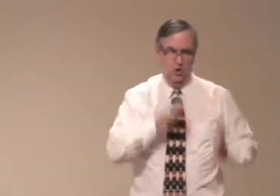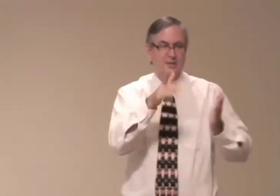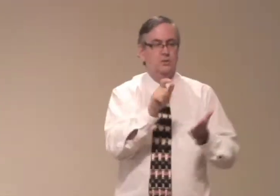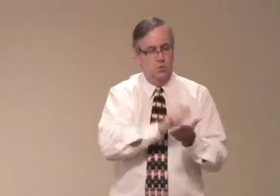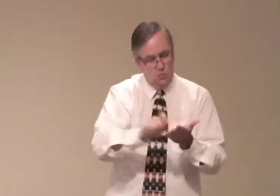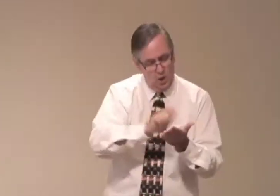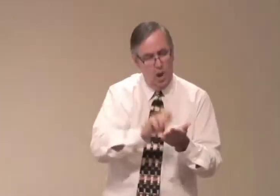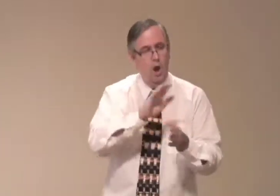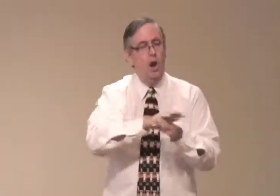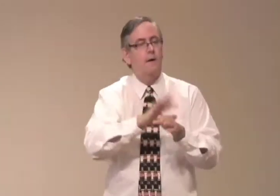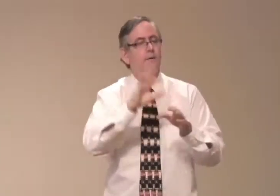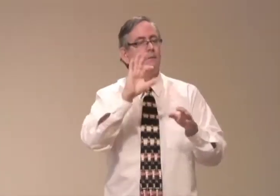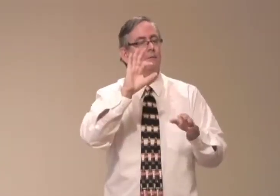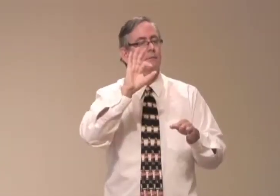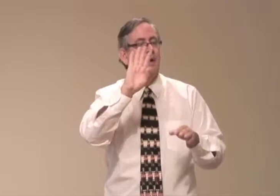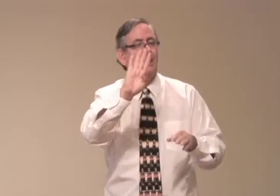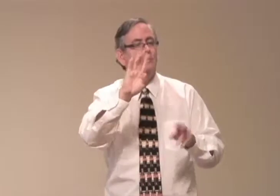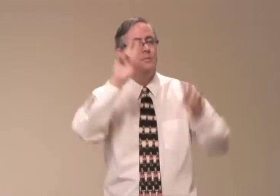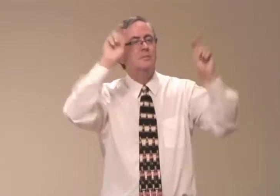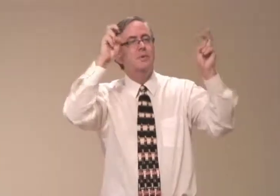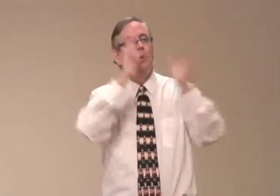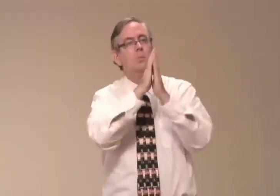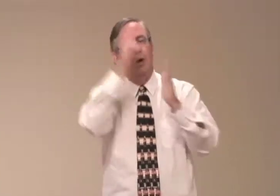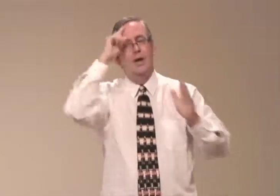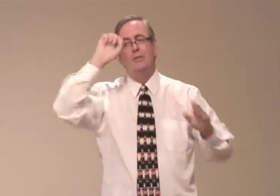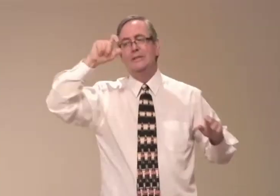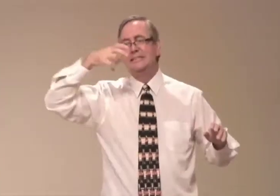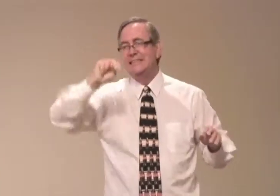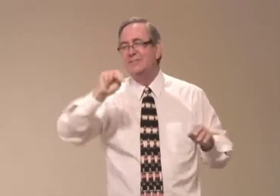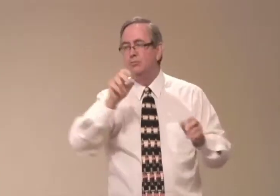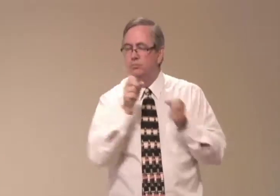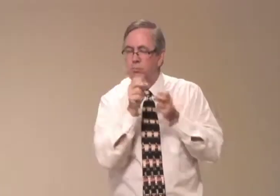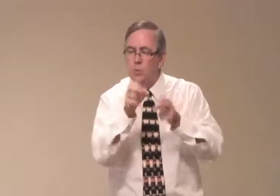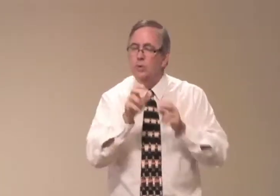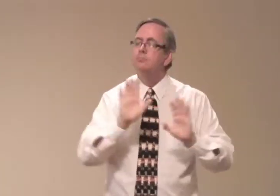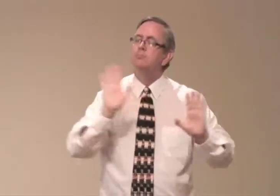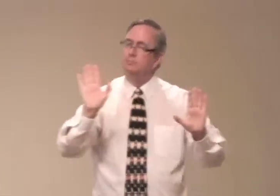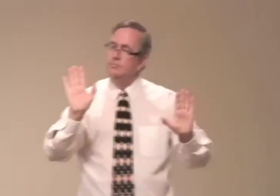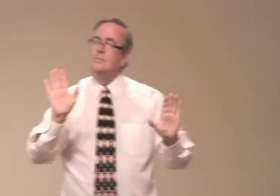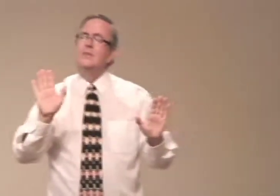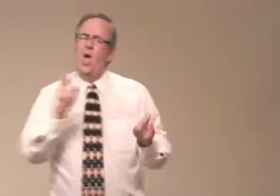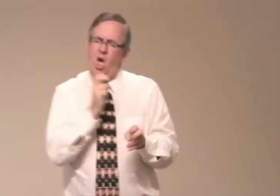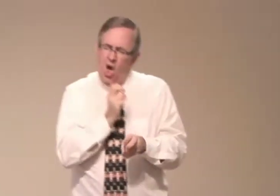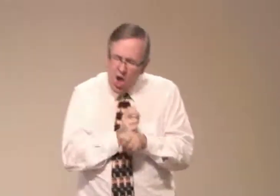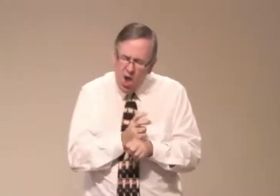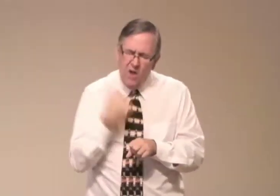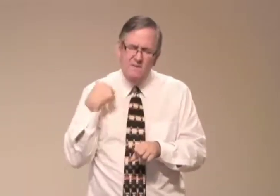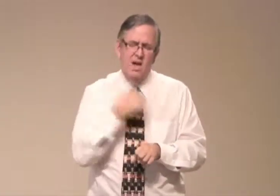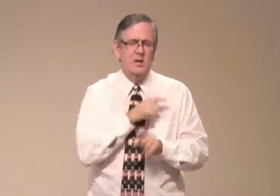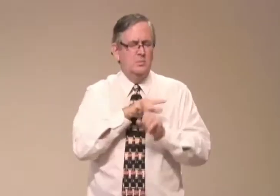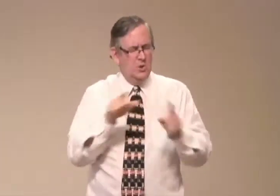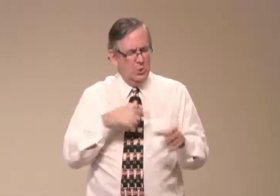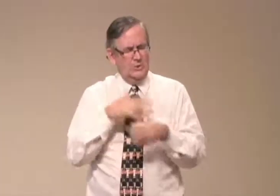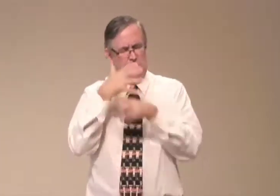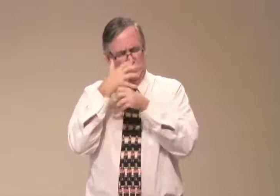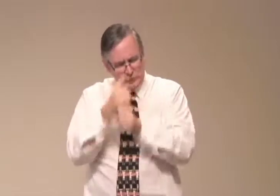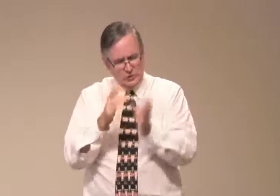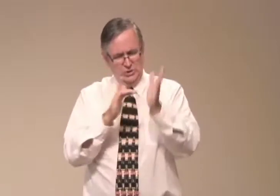The parents are Christians. We wrote on Facebook, prayed for Stephen. They said, this is very hard